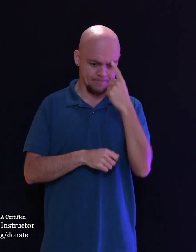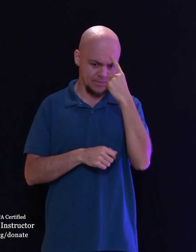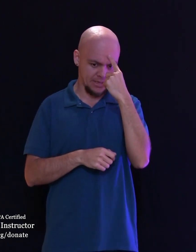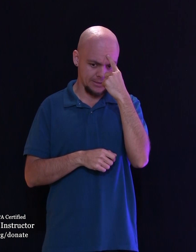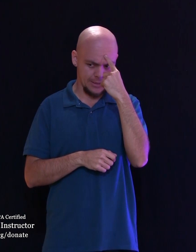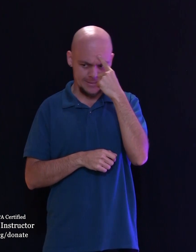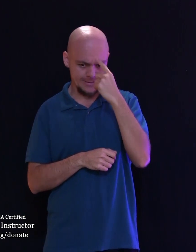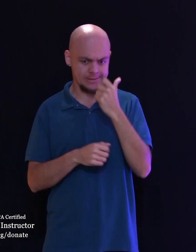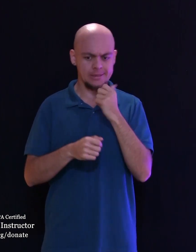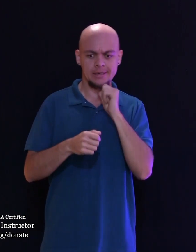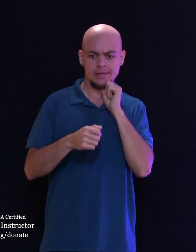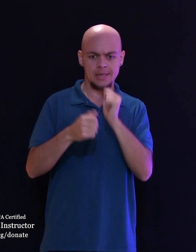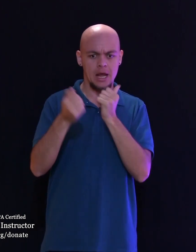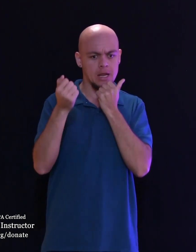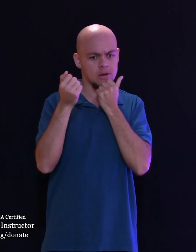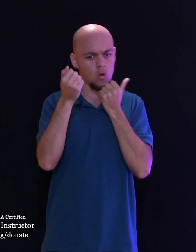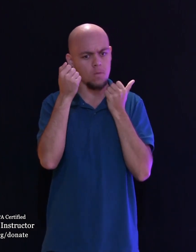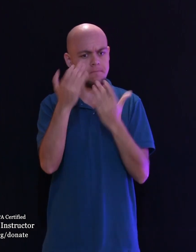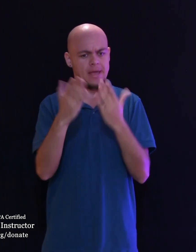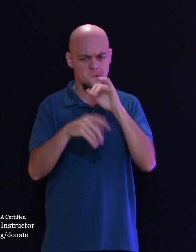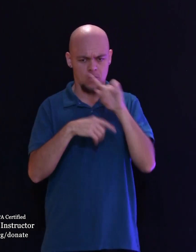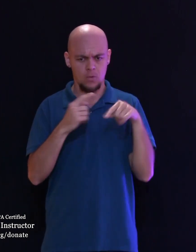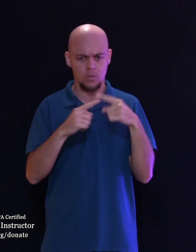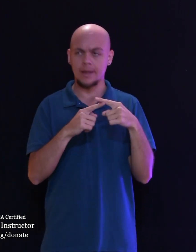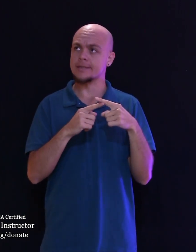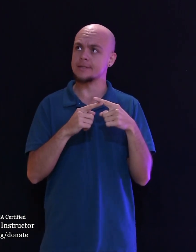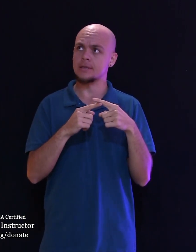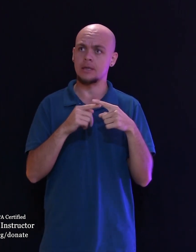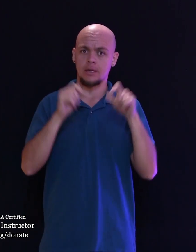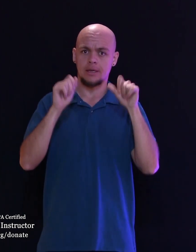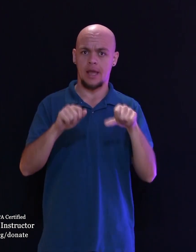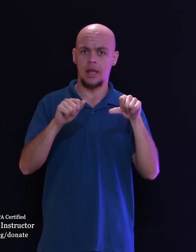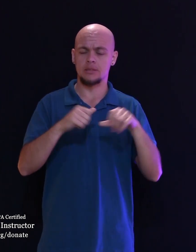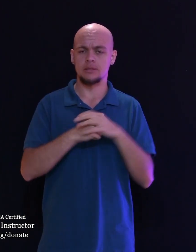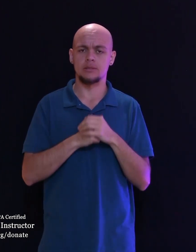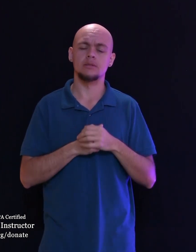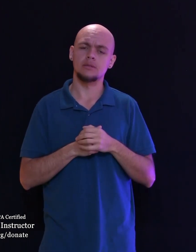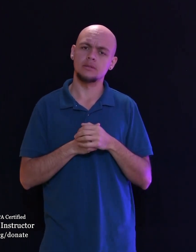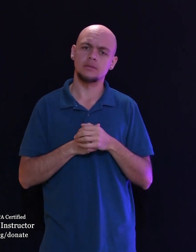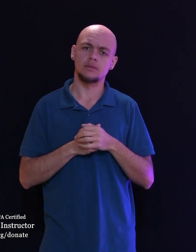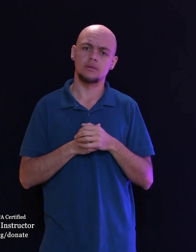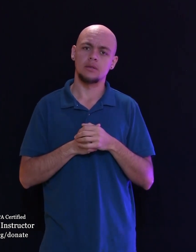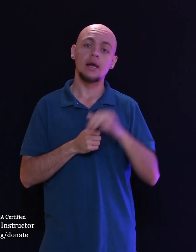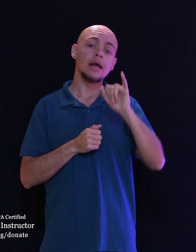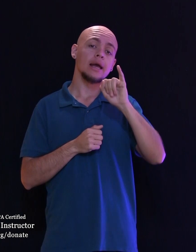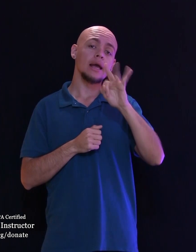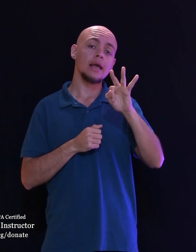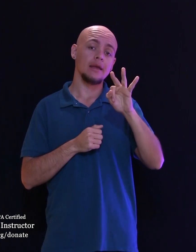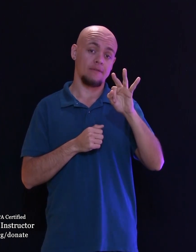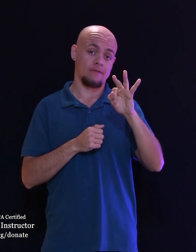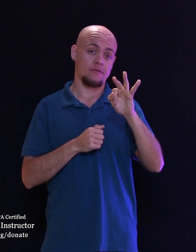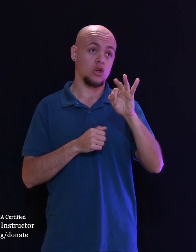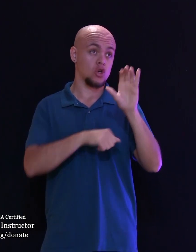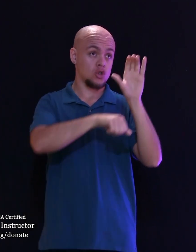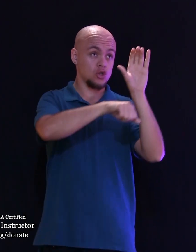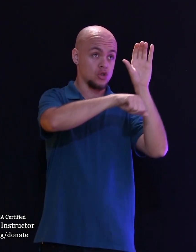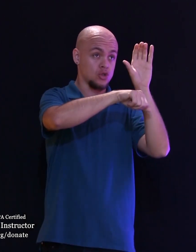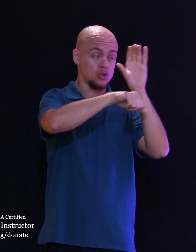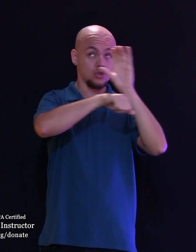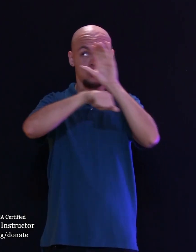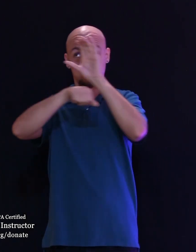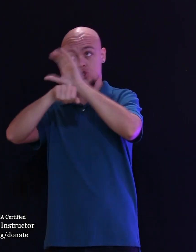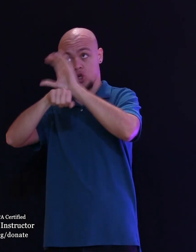If there's a conflict between church and state, between the government and Christ, between Caesar